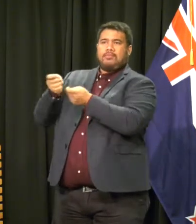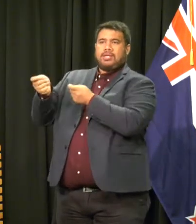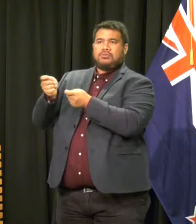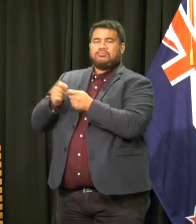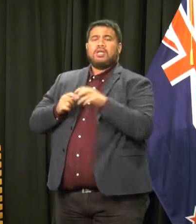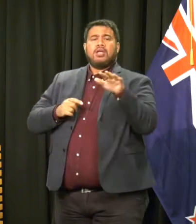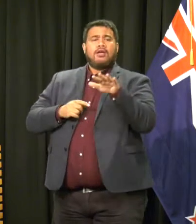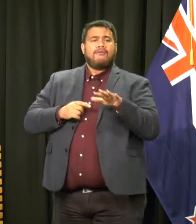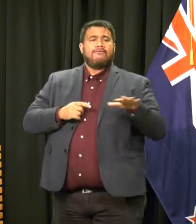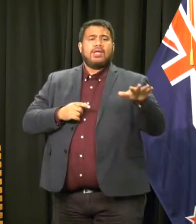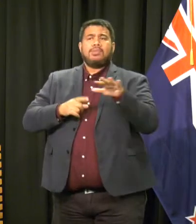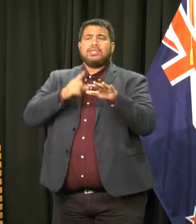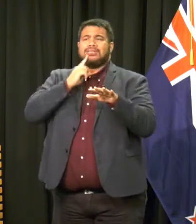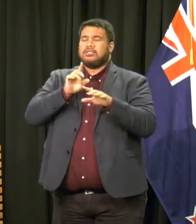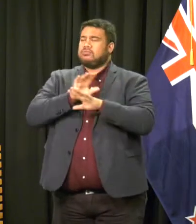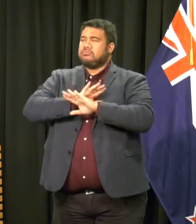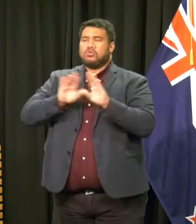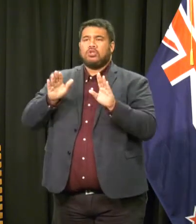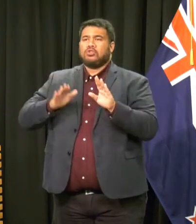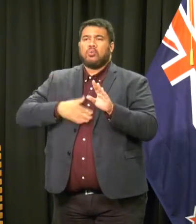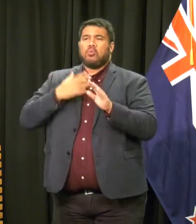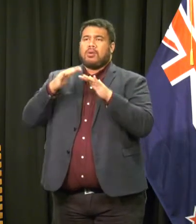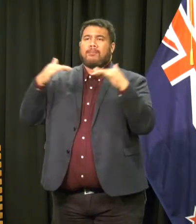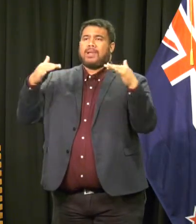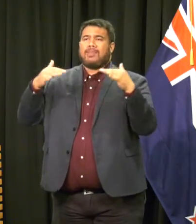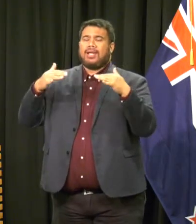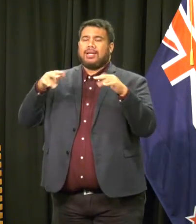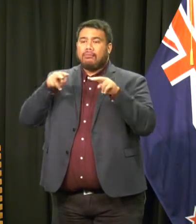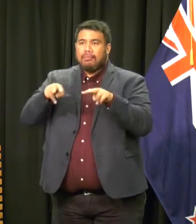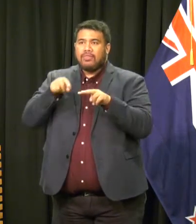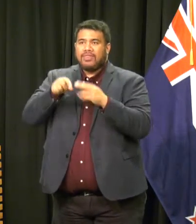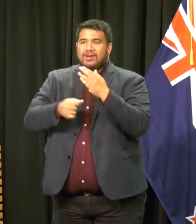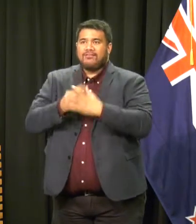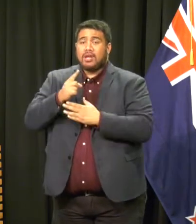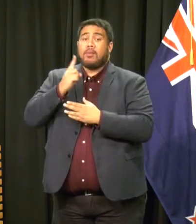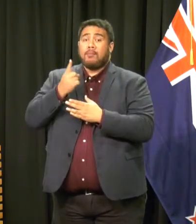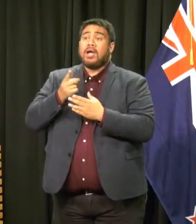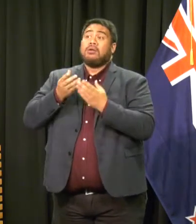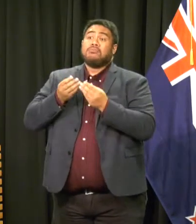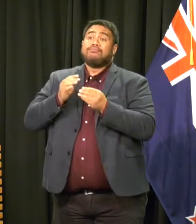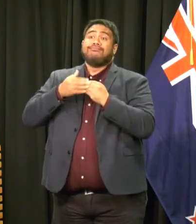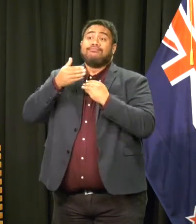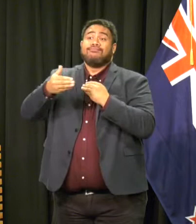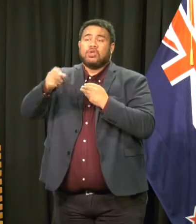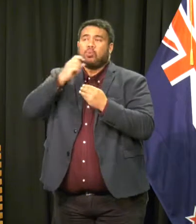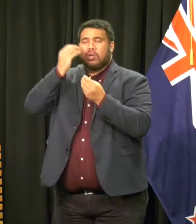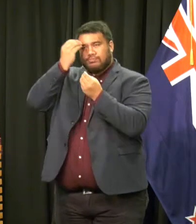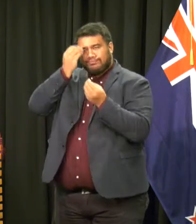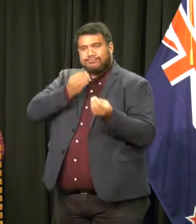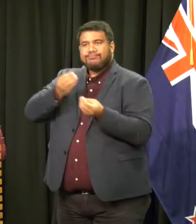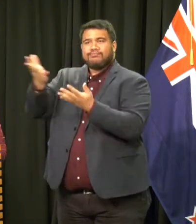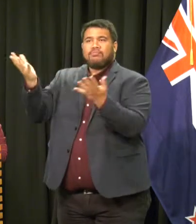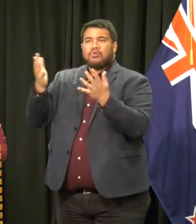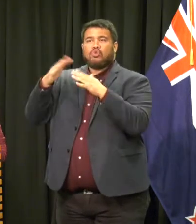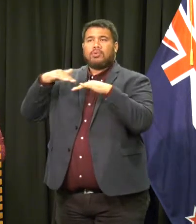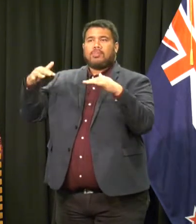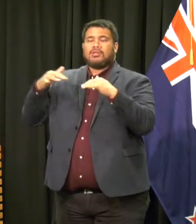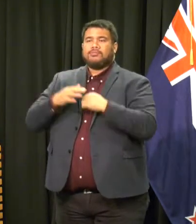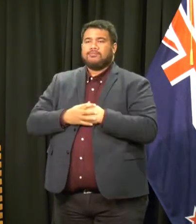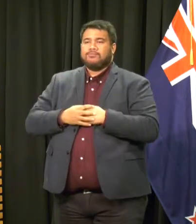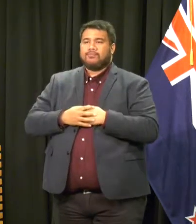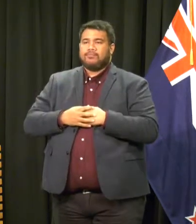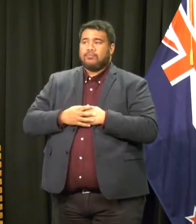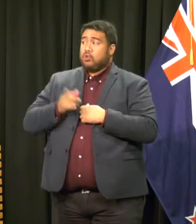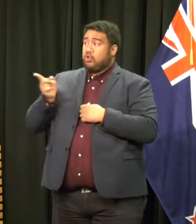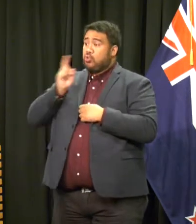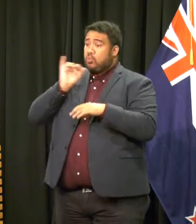won't be a public event, but one where families will certainly be kept informed and close to that moment. Will you be